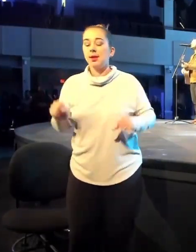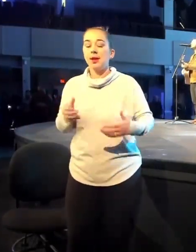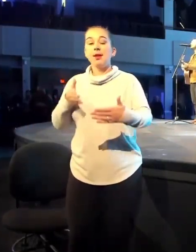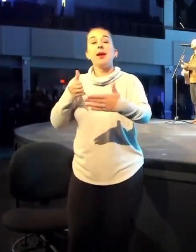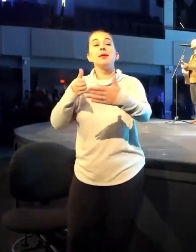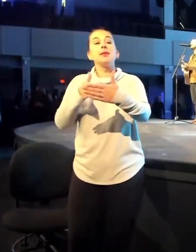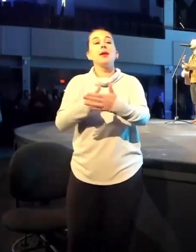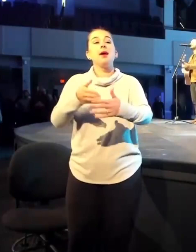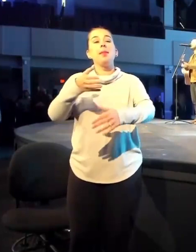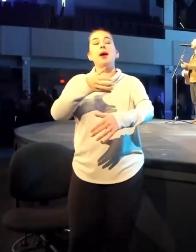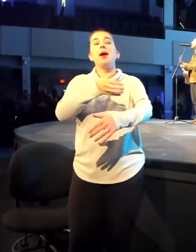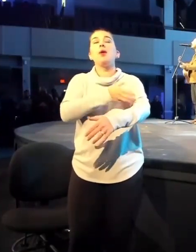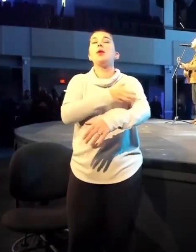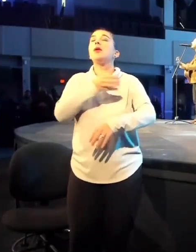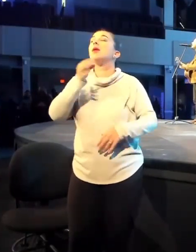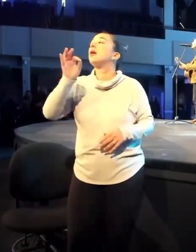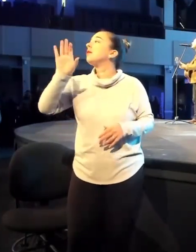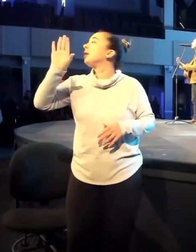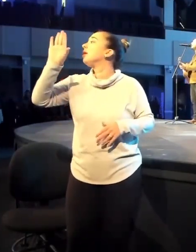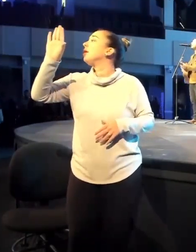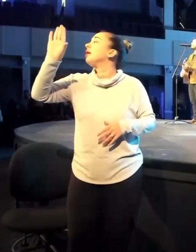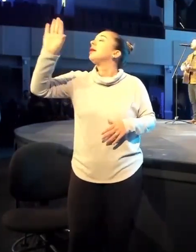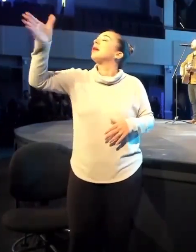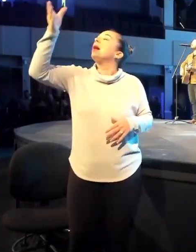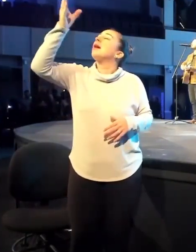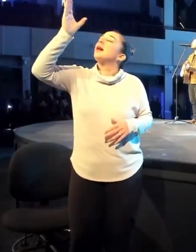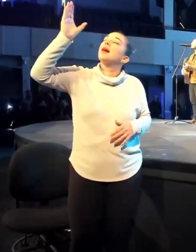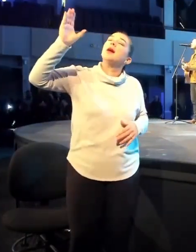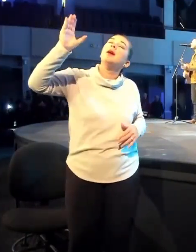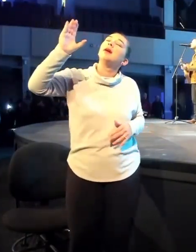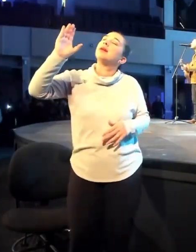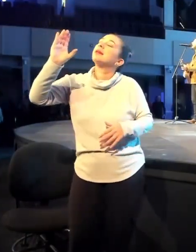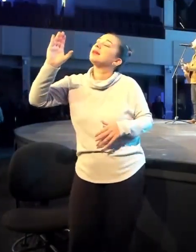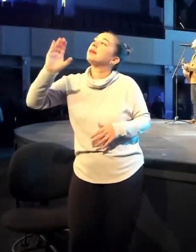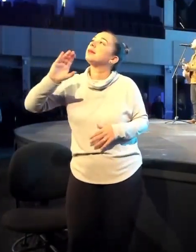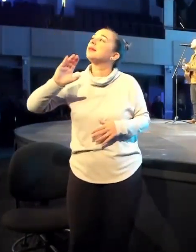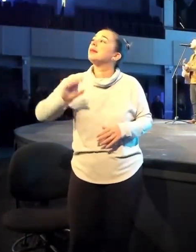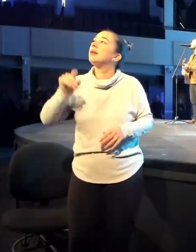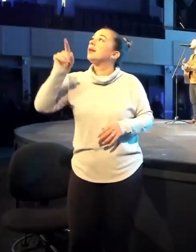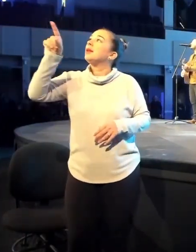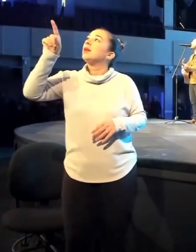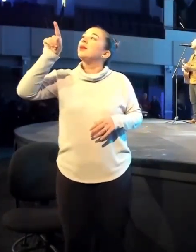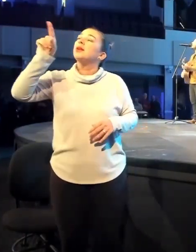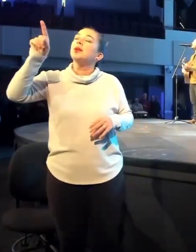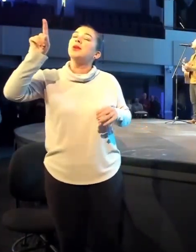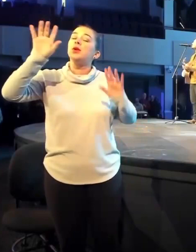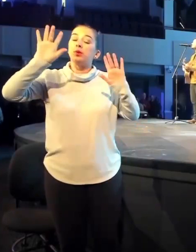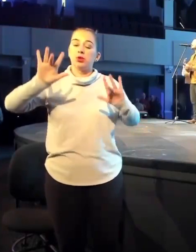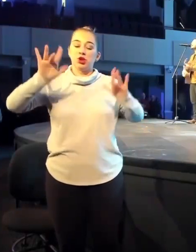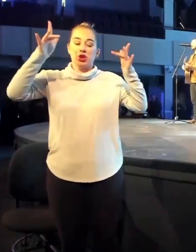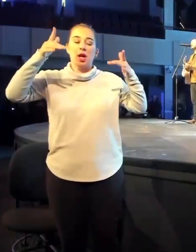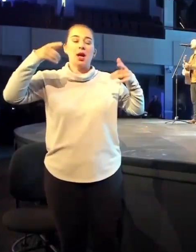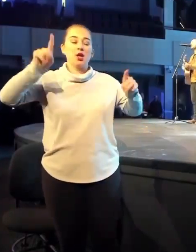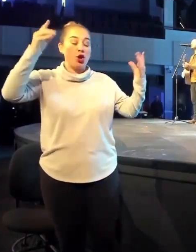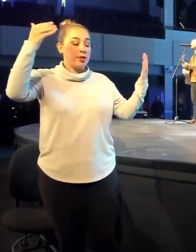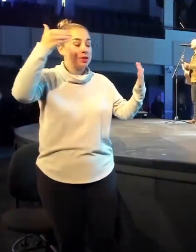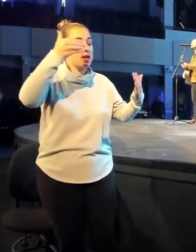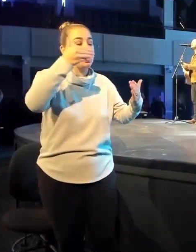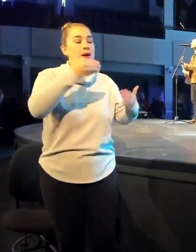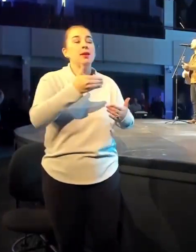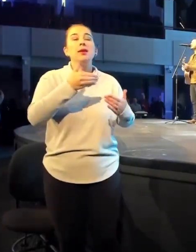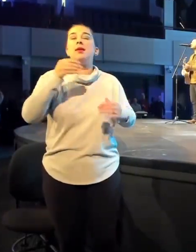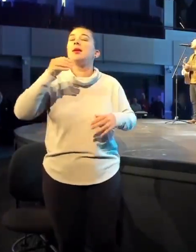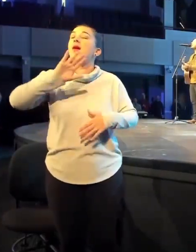can stand against the power of our God. You shine in the shadows, you